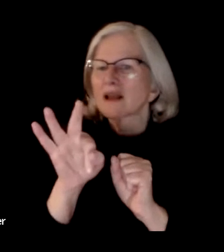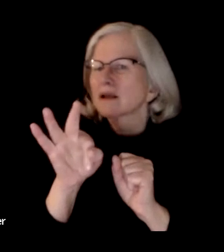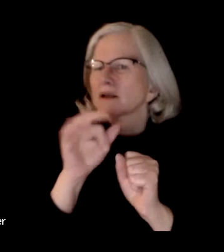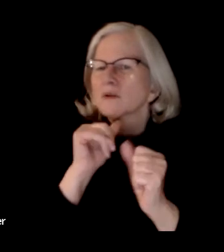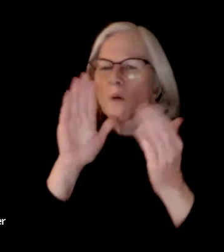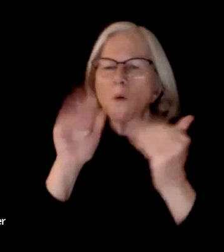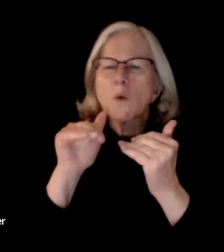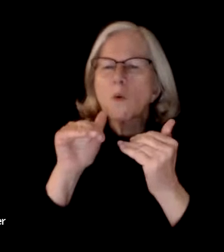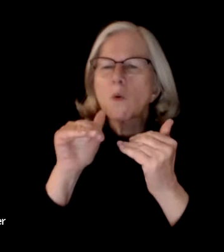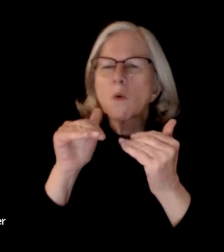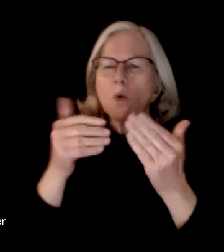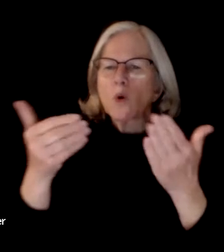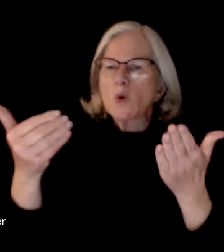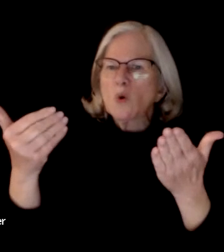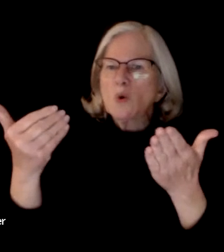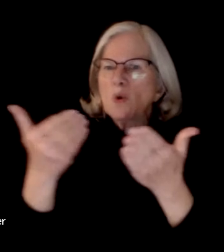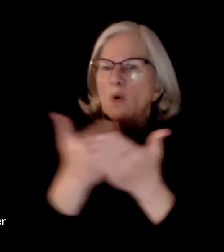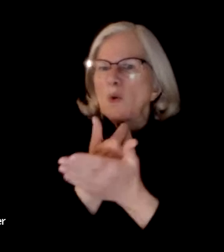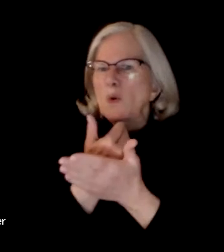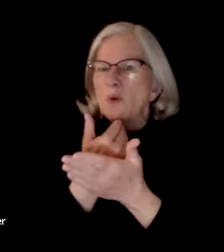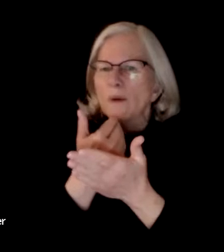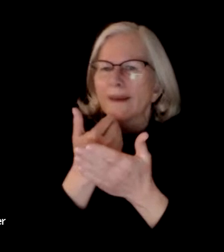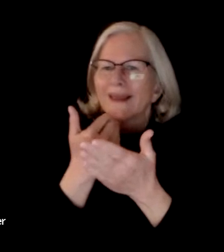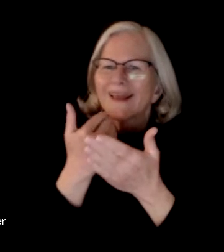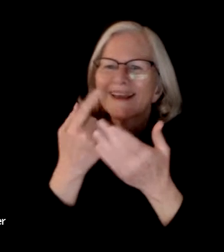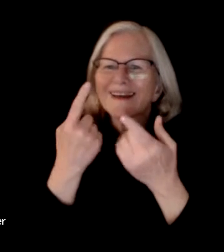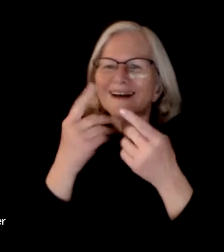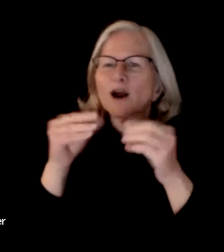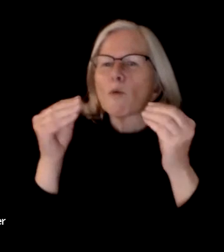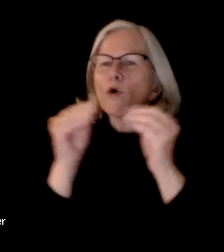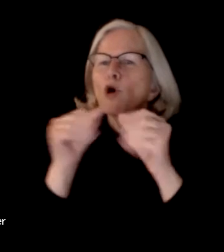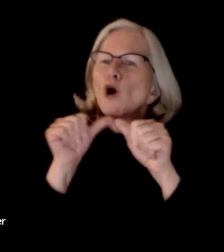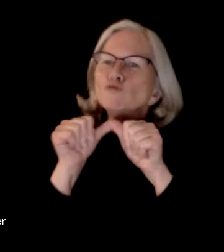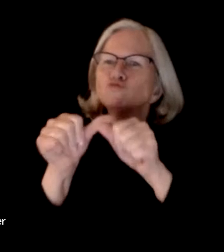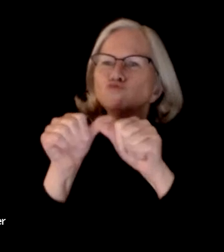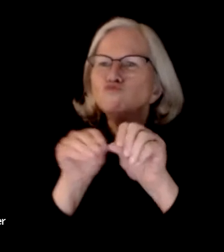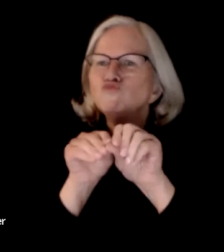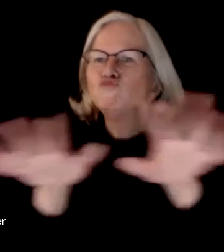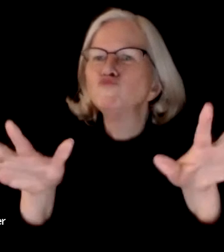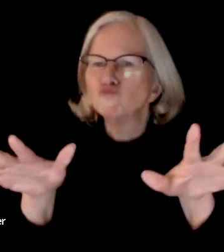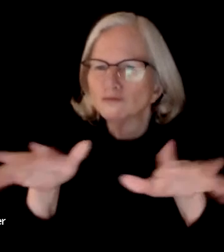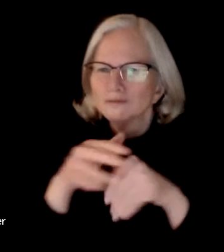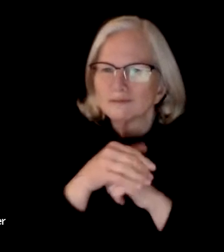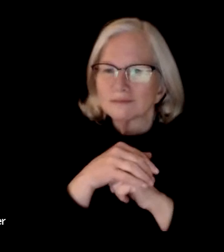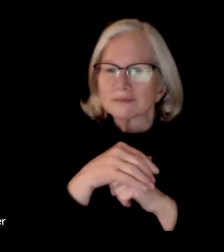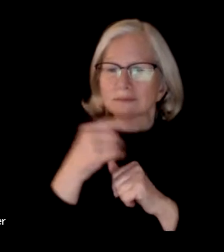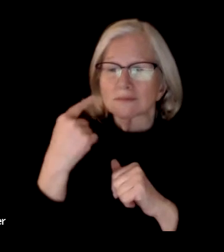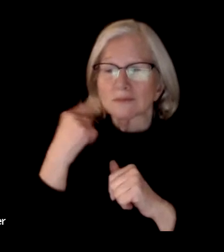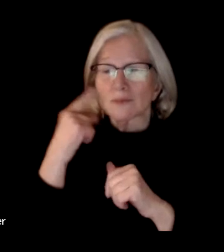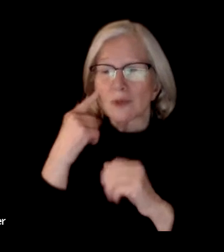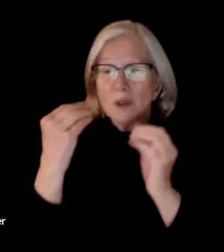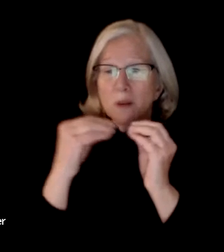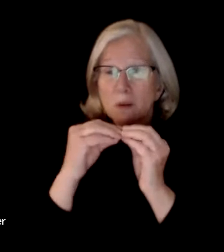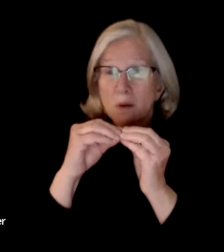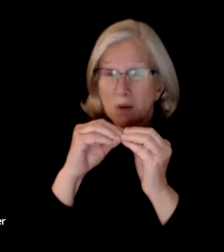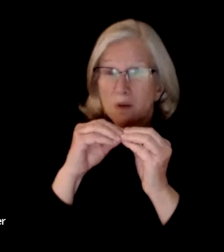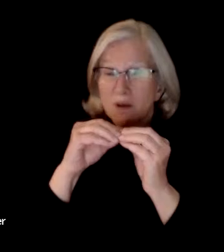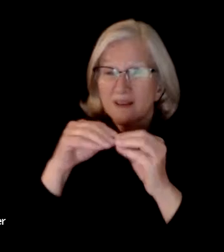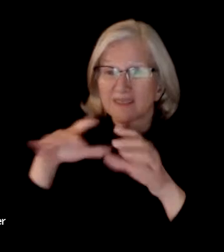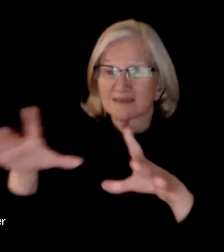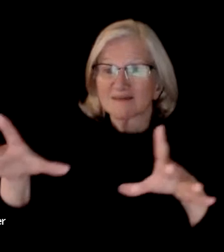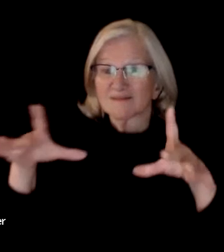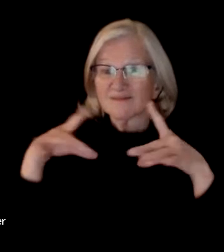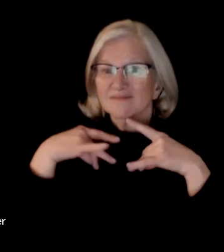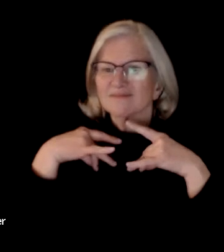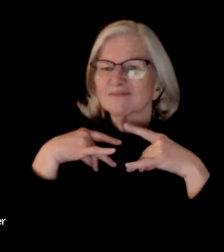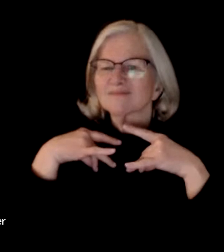successful strains emerge. The fact that the variant strain is thought to be more contagious, but not more virulent than the strains currently